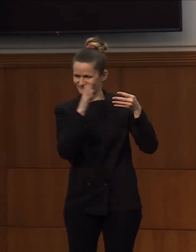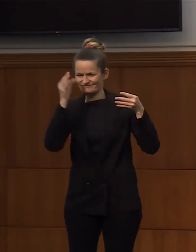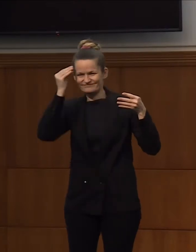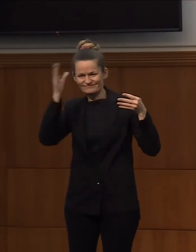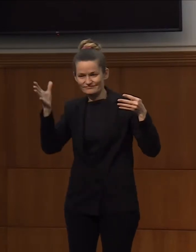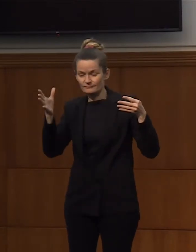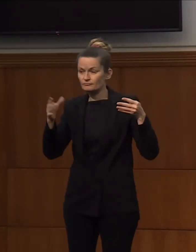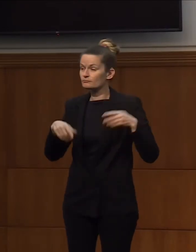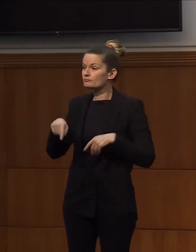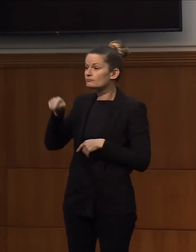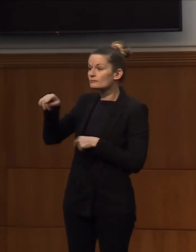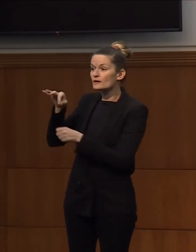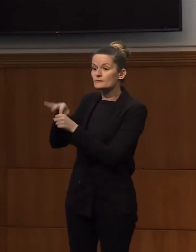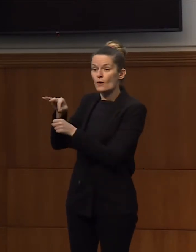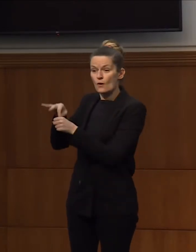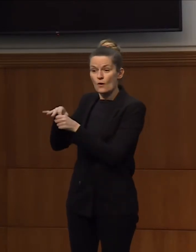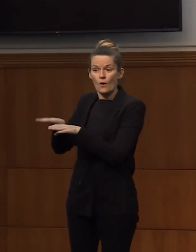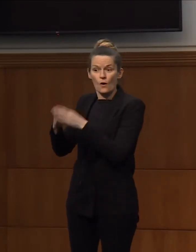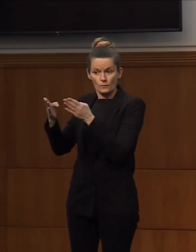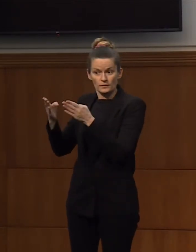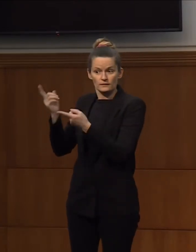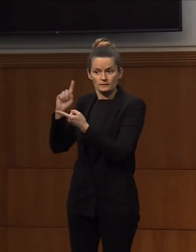at that location.